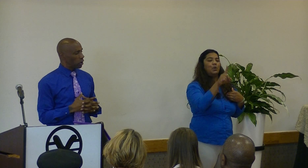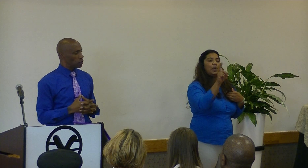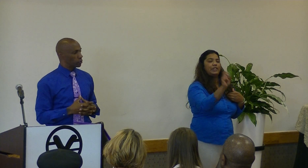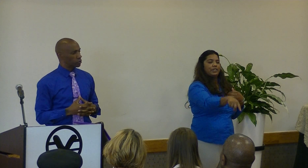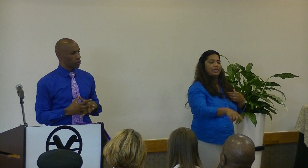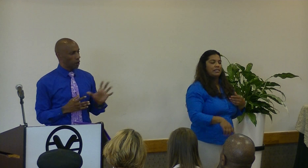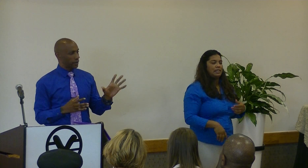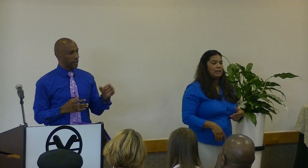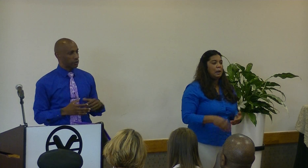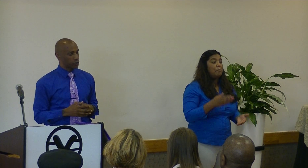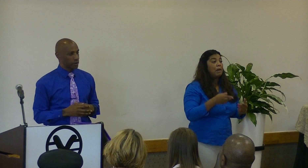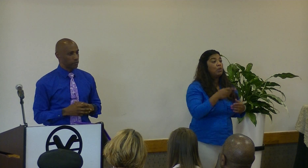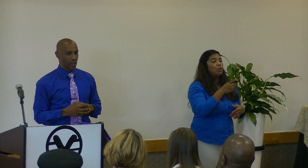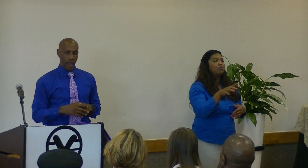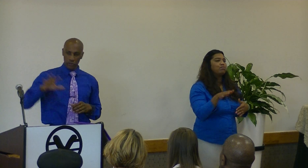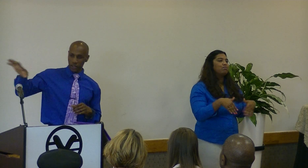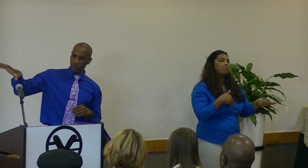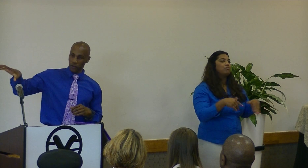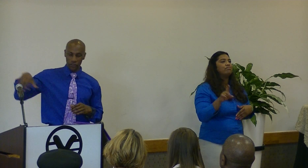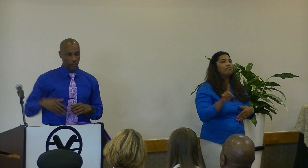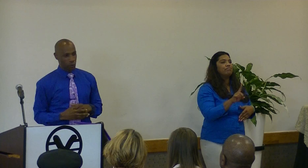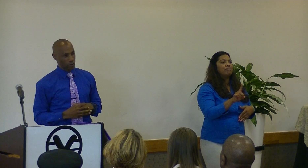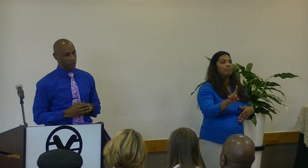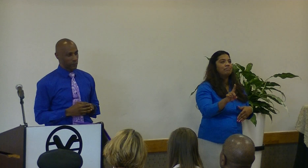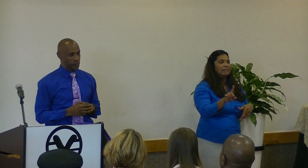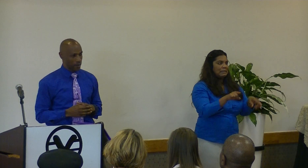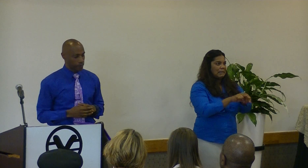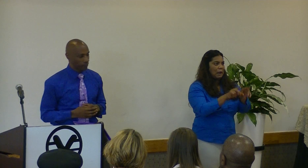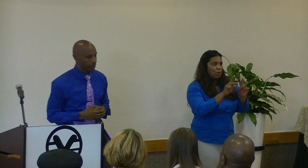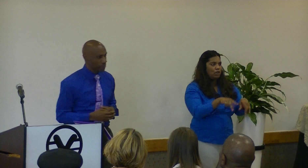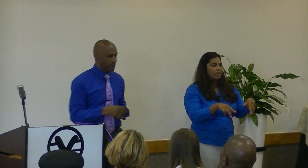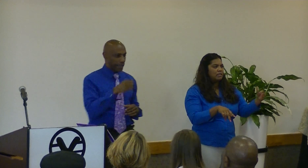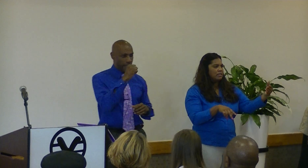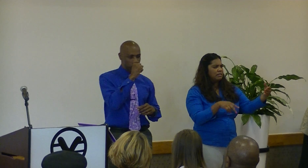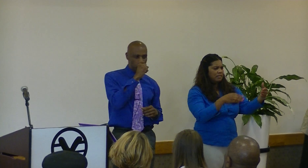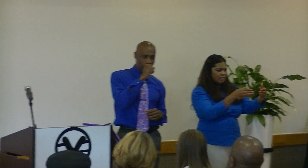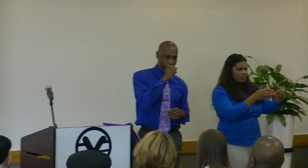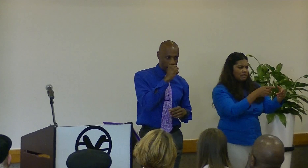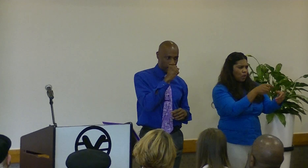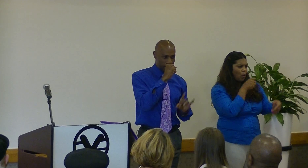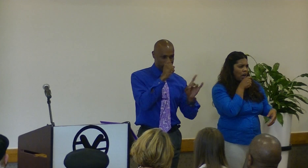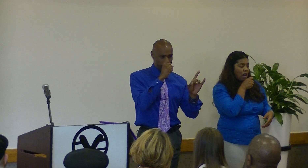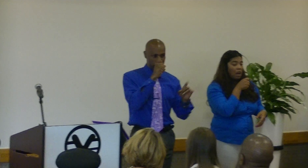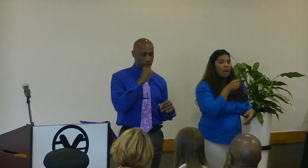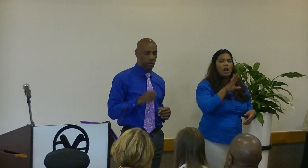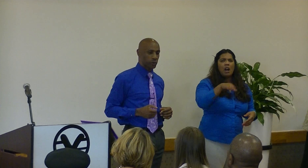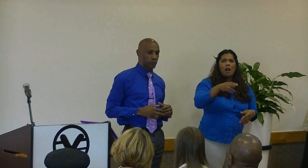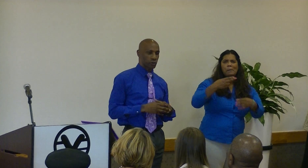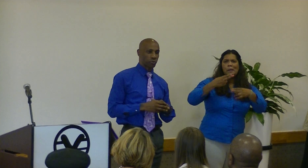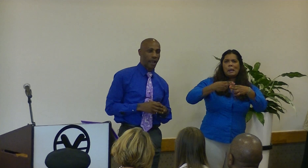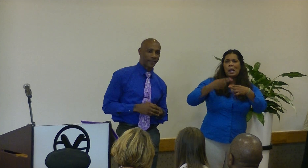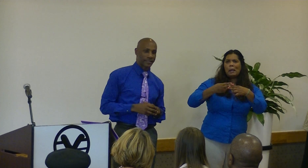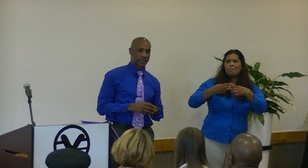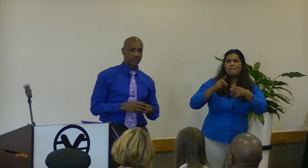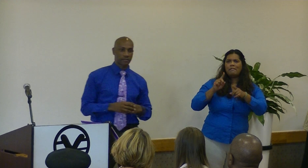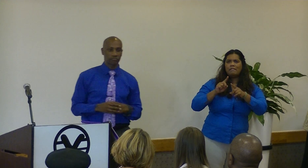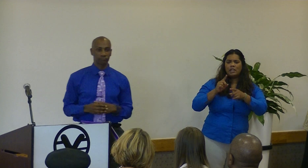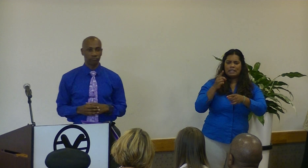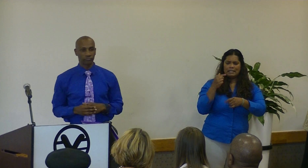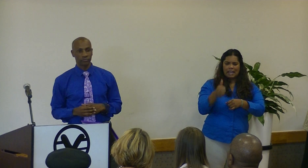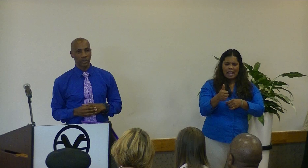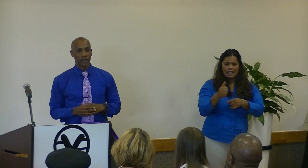you. Suppose you're walking down the street and you see the person on the corner and they're saying, can you name 10 spiritual